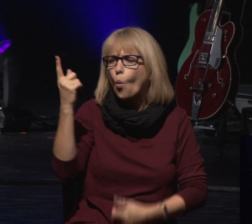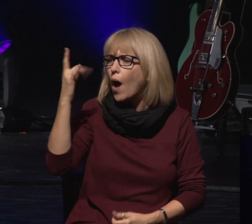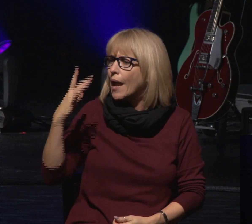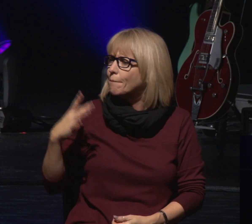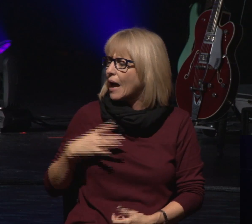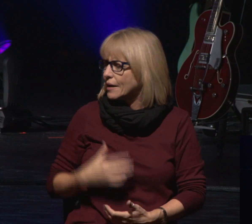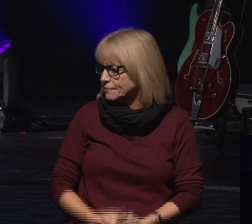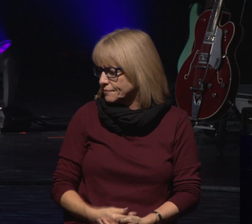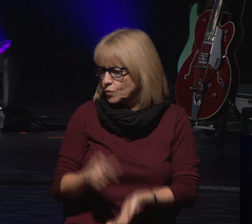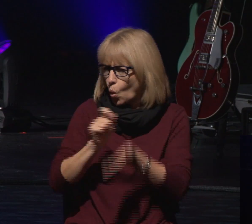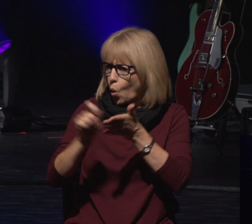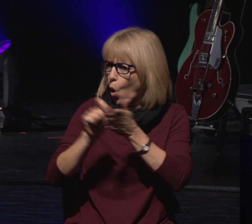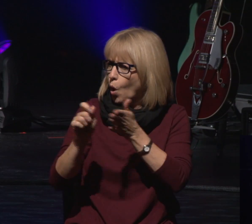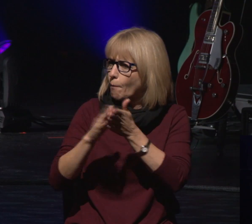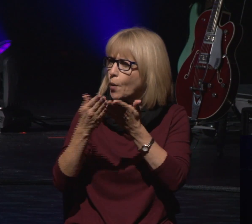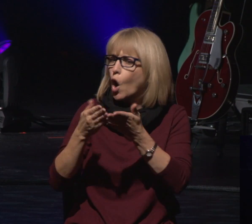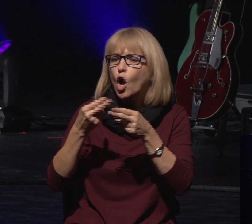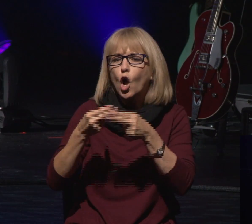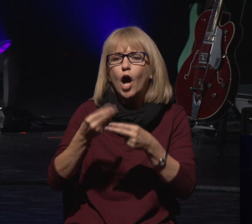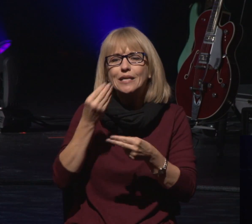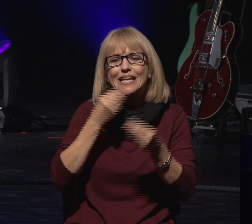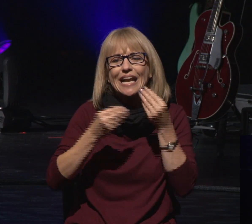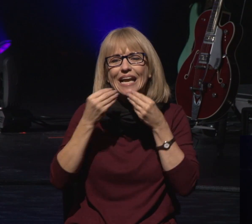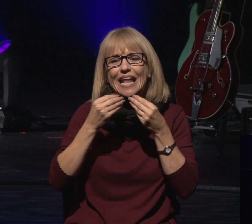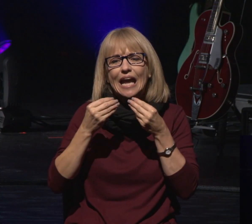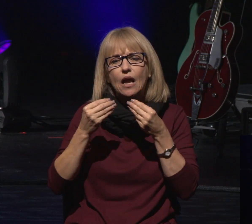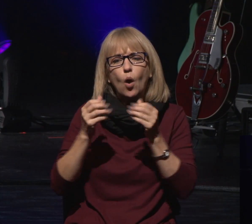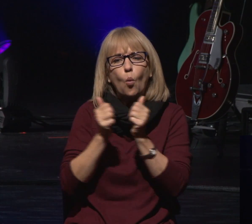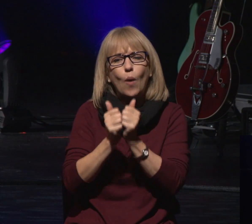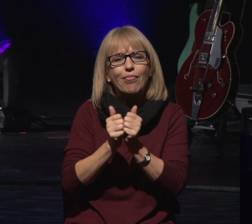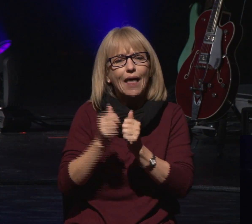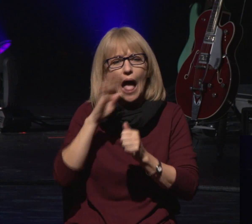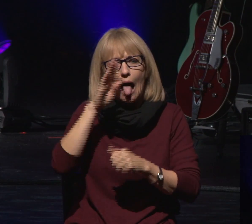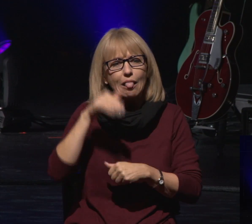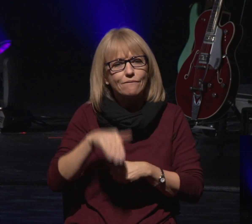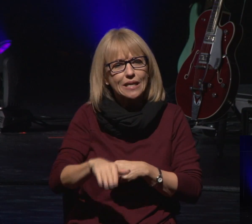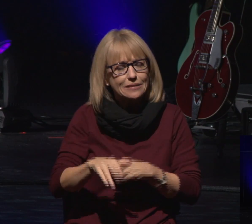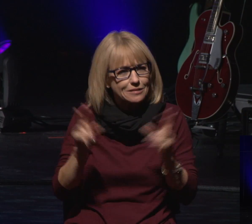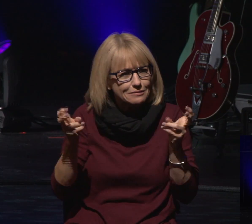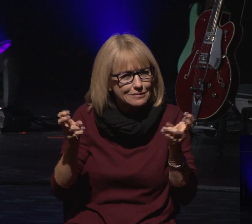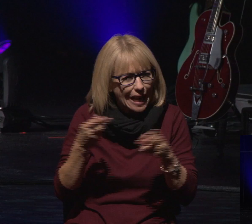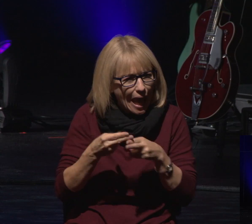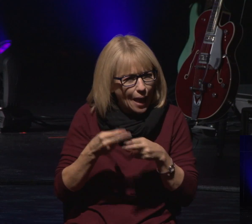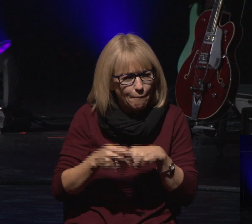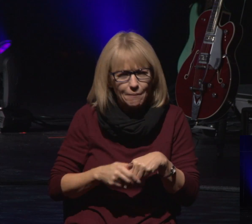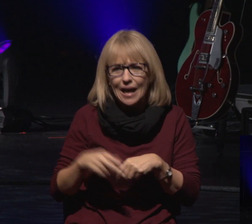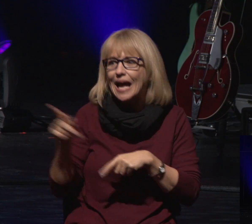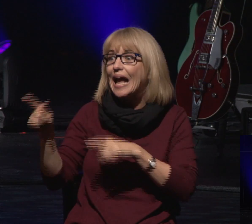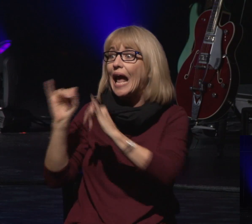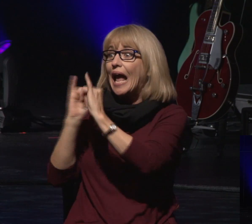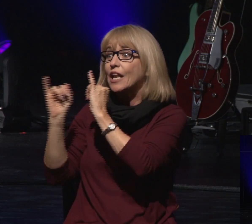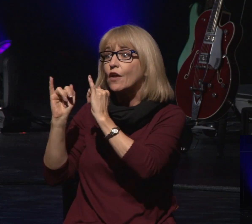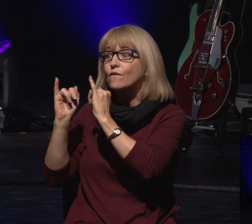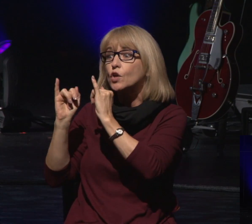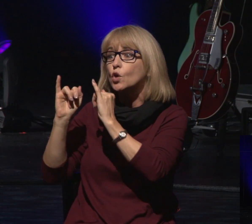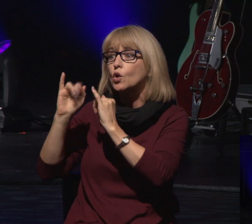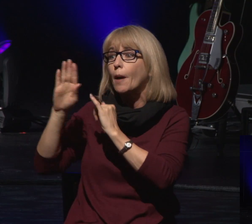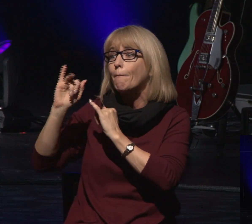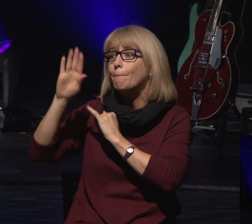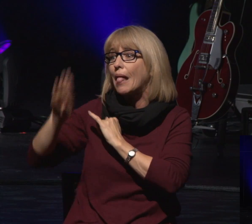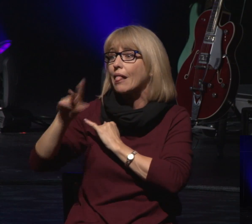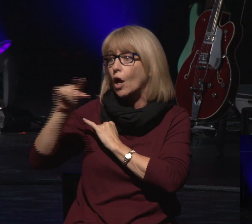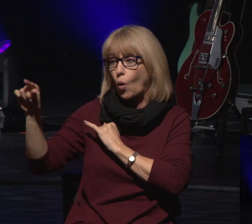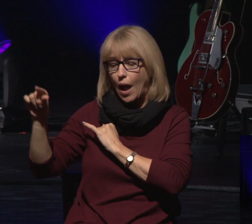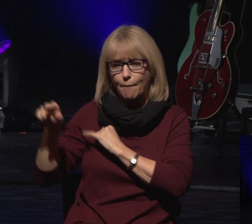he interviewed Billy Graham. And Billy Graham said this, you see, we are not called to be successful, we are called to